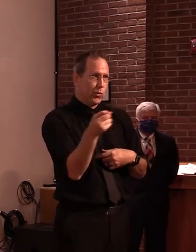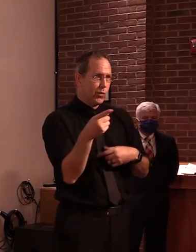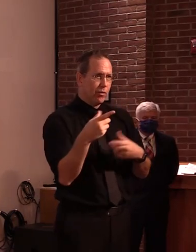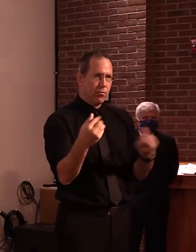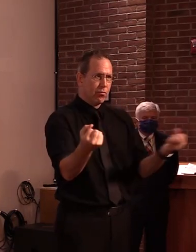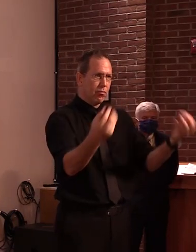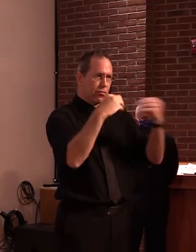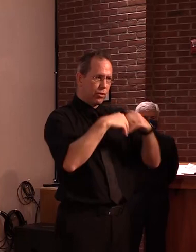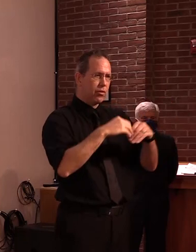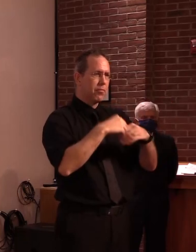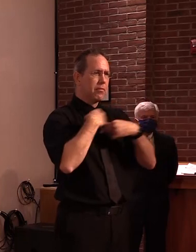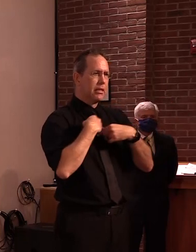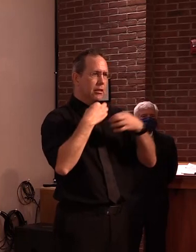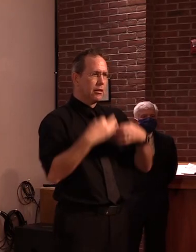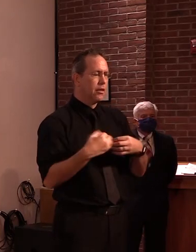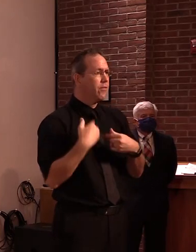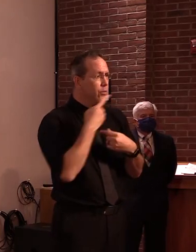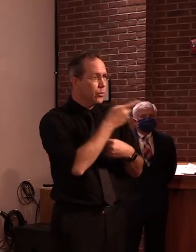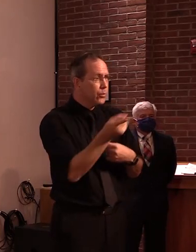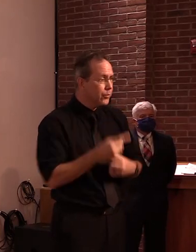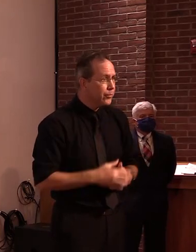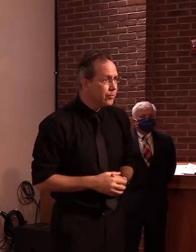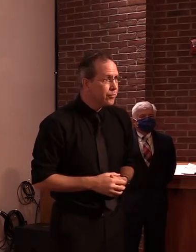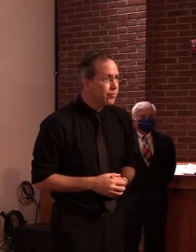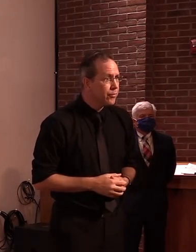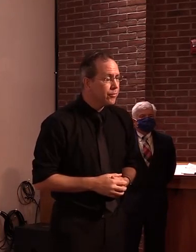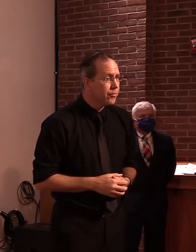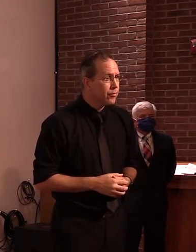for whatever we've done or haven't done.